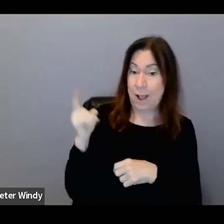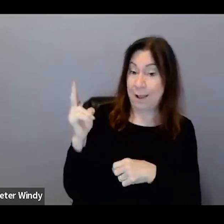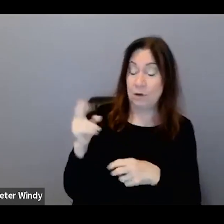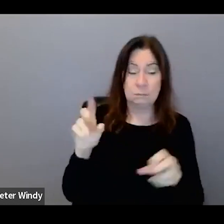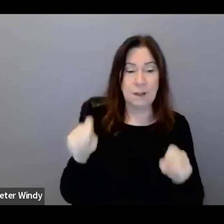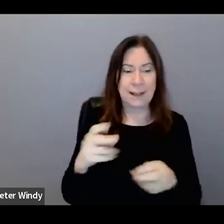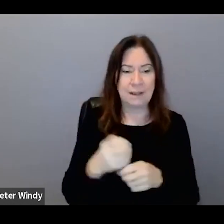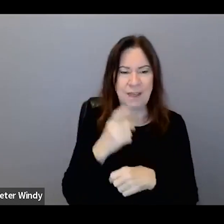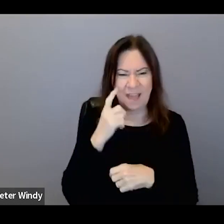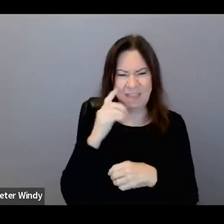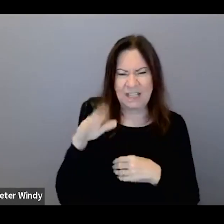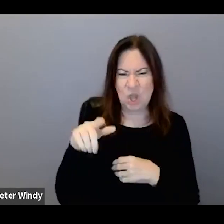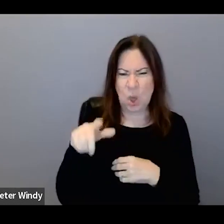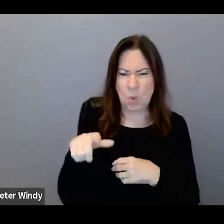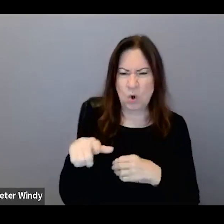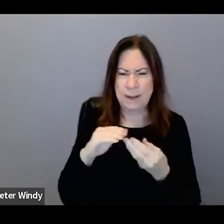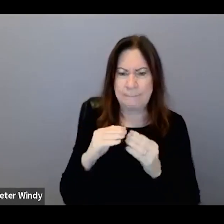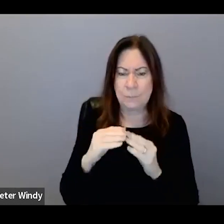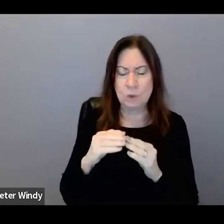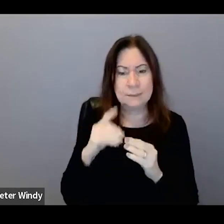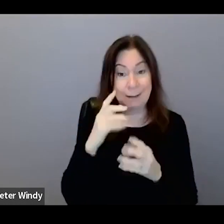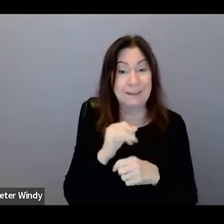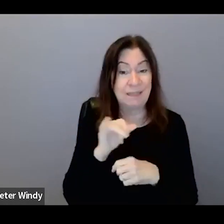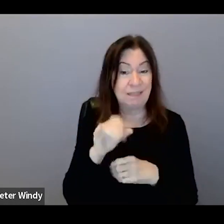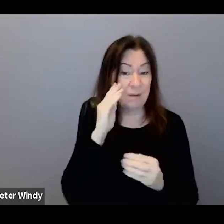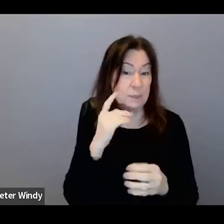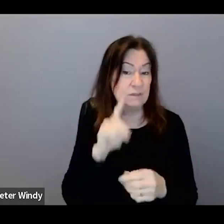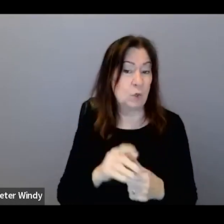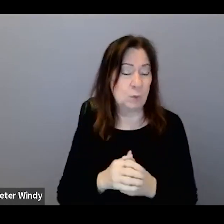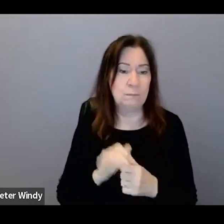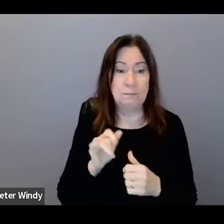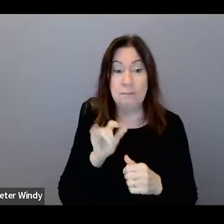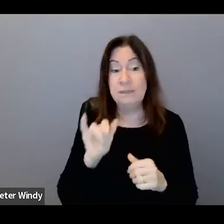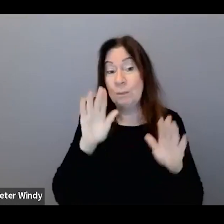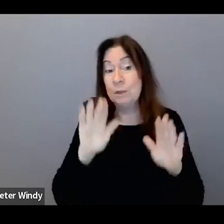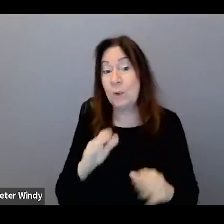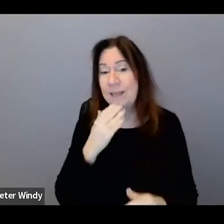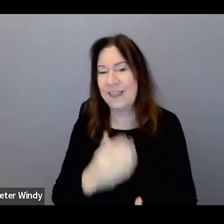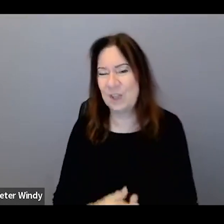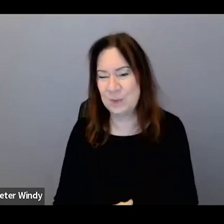think it's on the lower side, but I can get that information for you. That'd be great. Thank you.